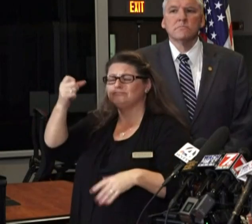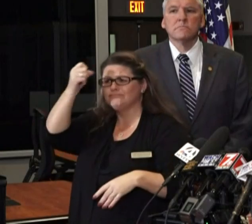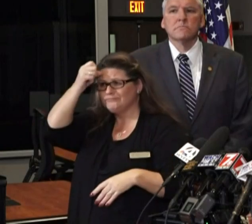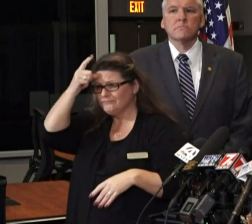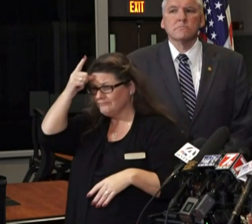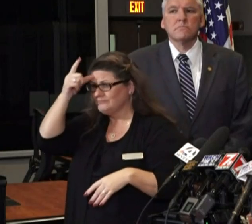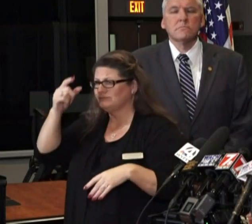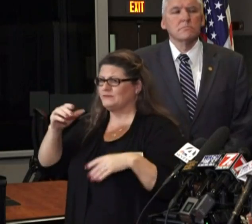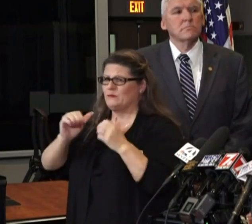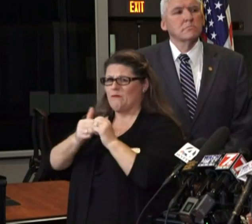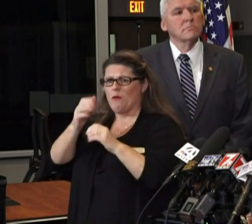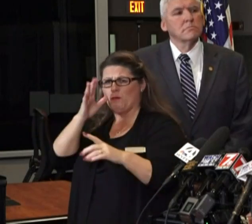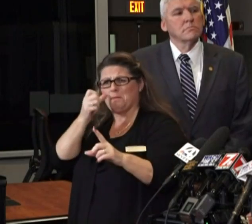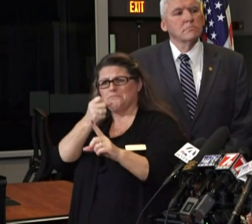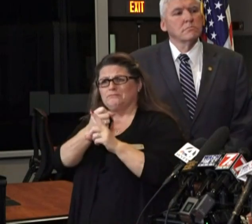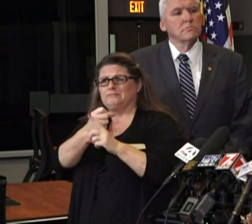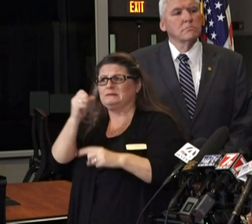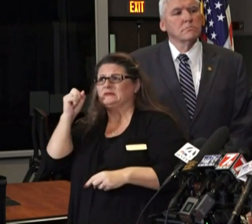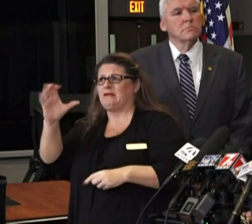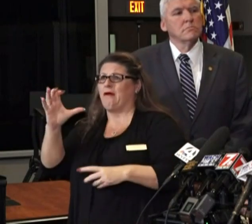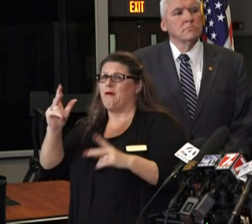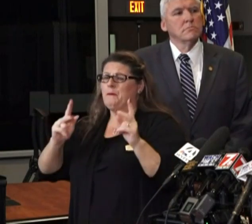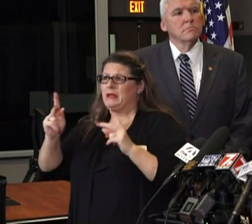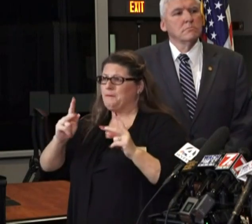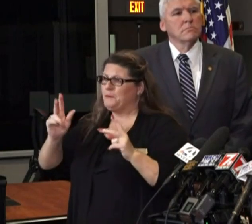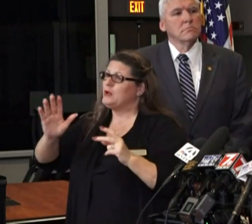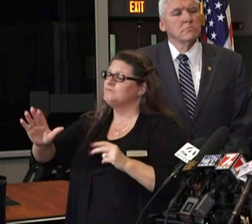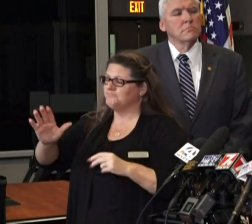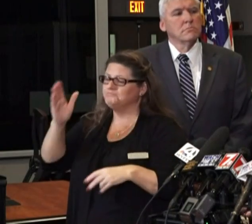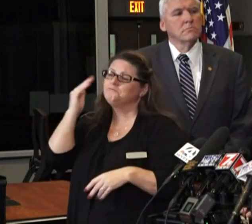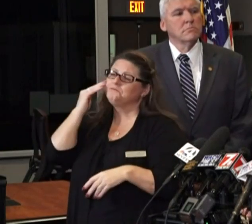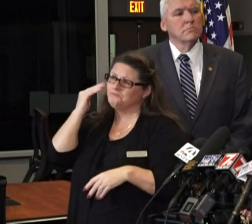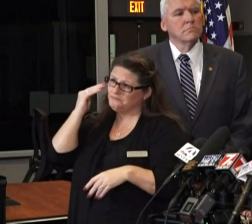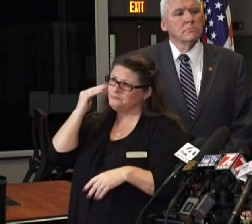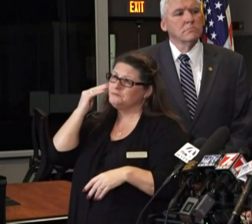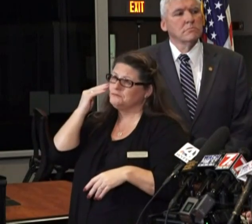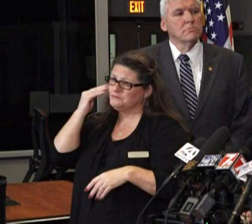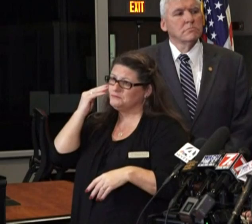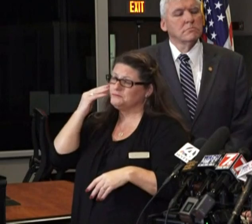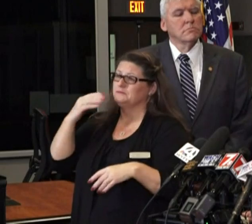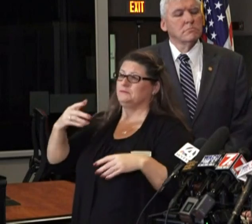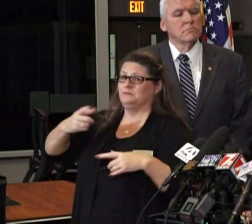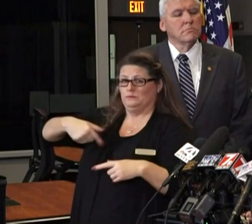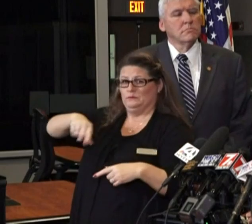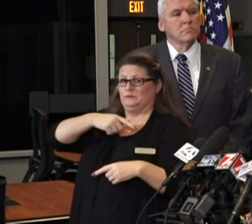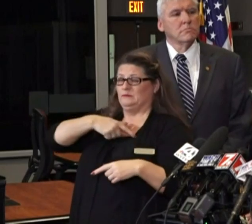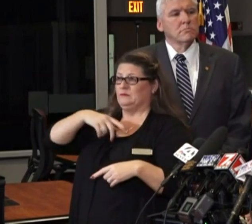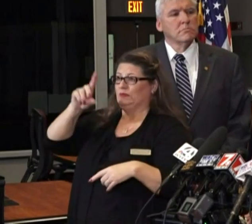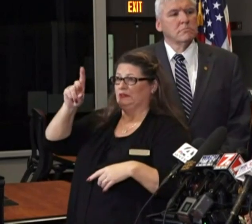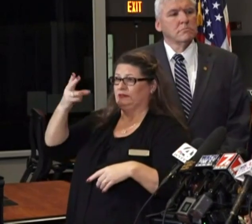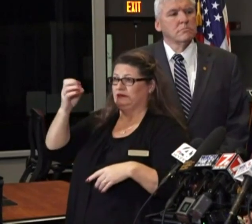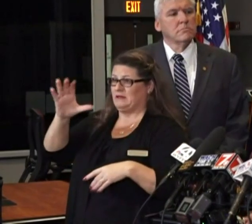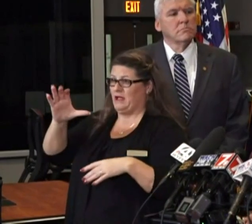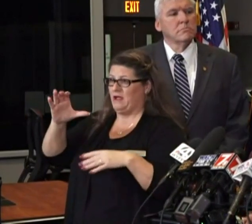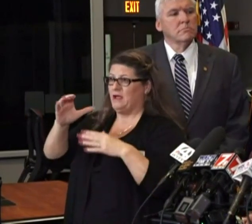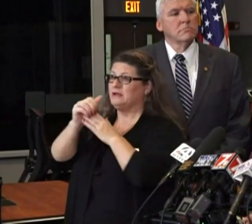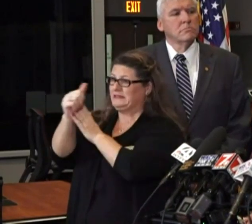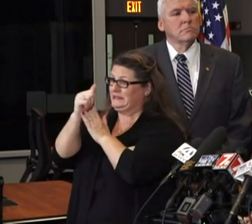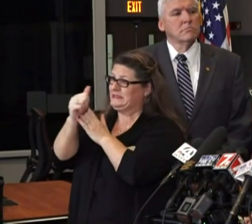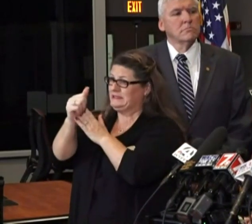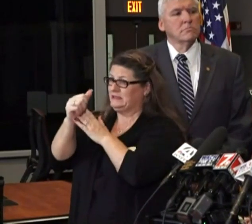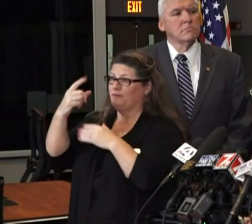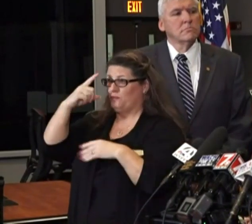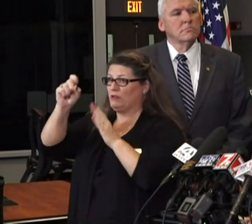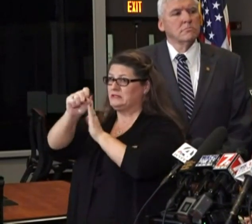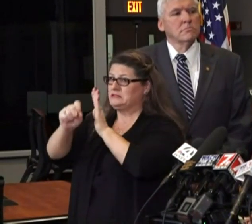may impact South Carolinians. As the state's lead for public health, DHEC is taking proactive